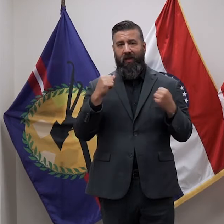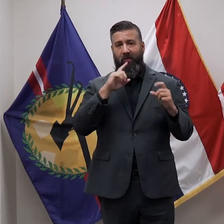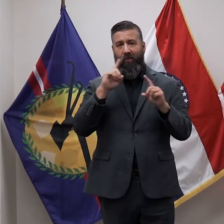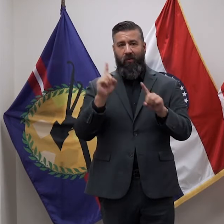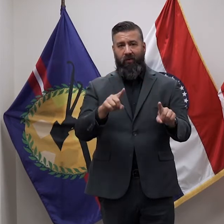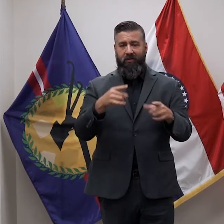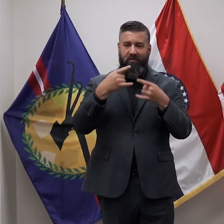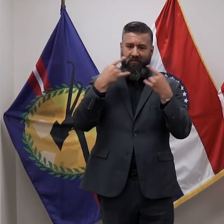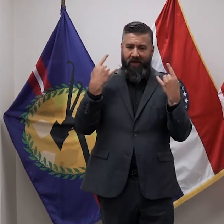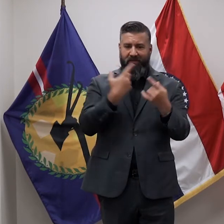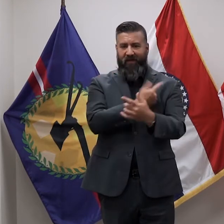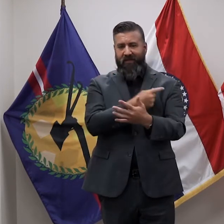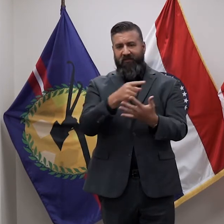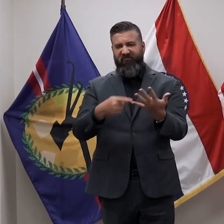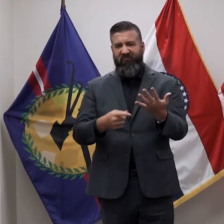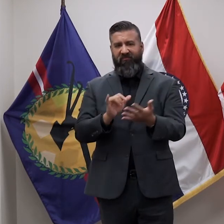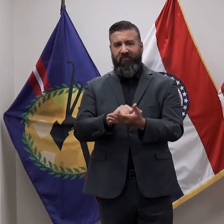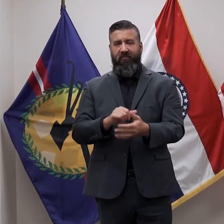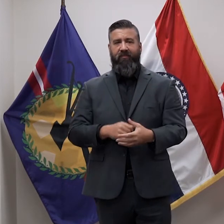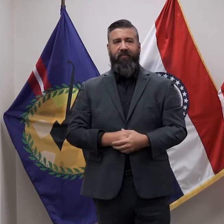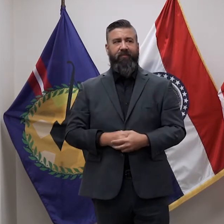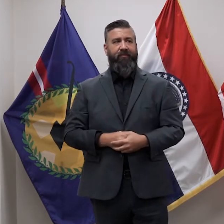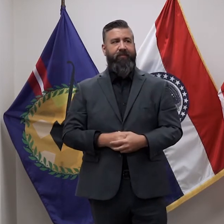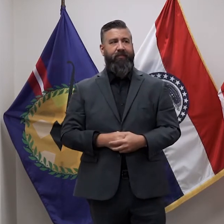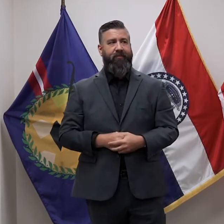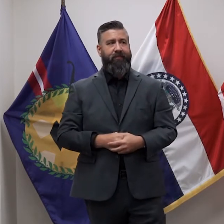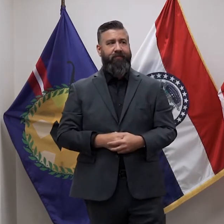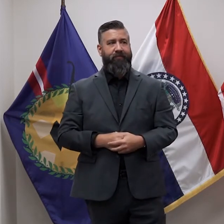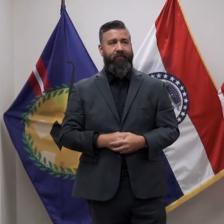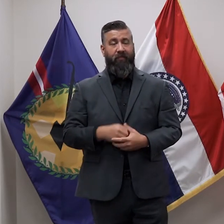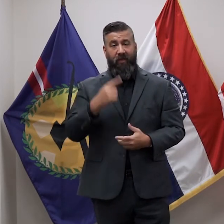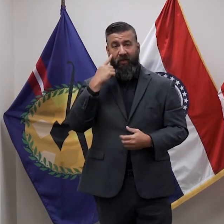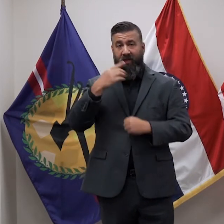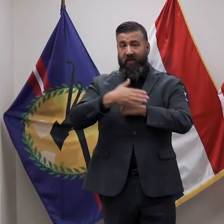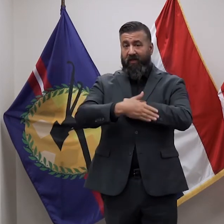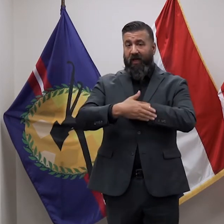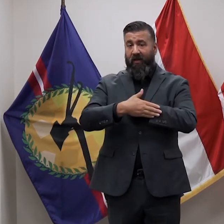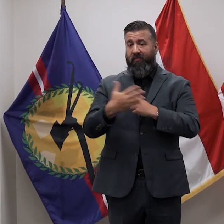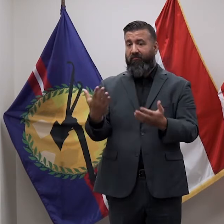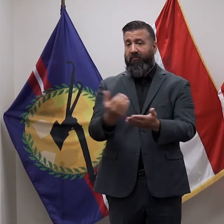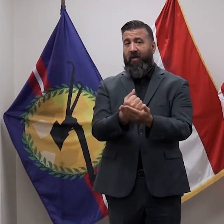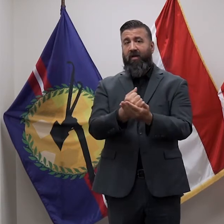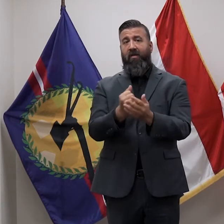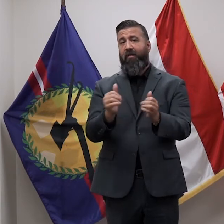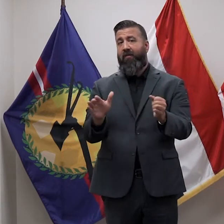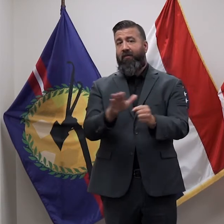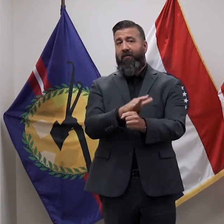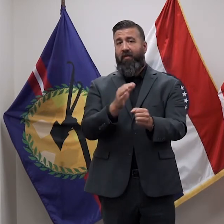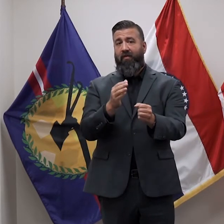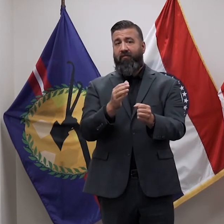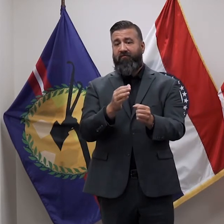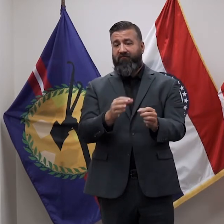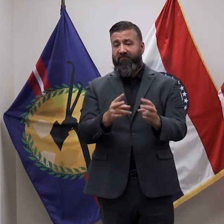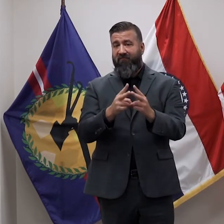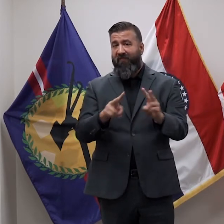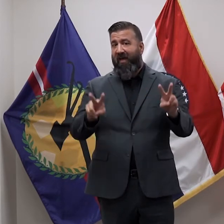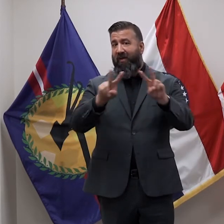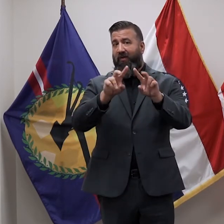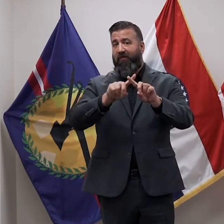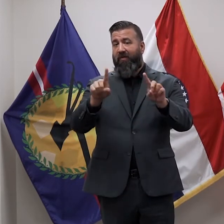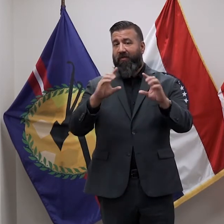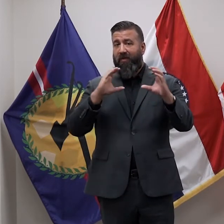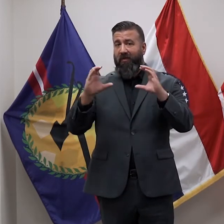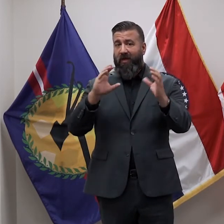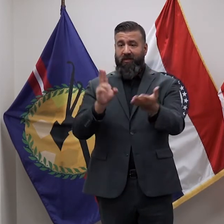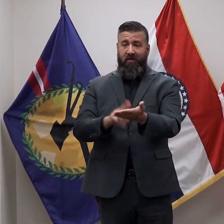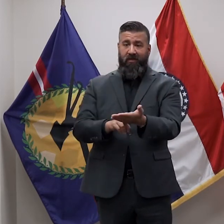and masks and vaccines. Do you feel the county got full value from Fenton Communications on this contract? Well,